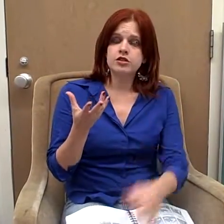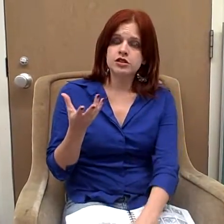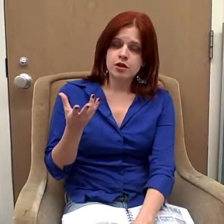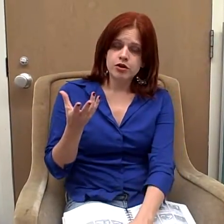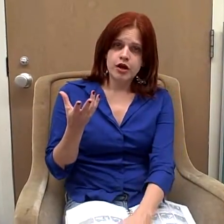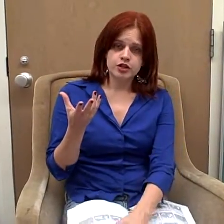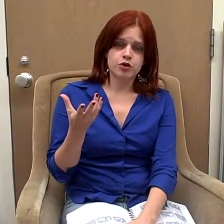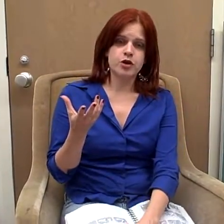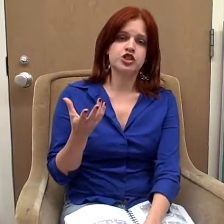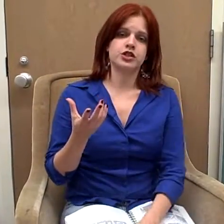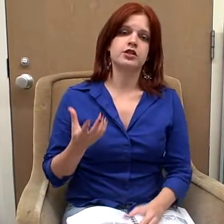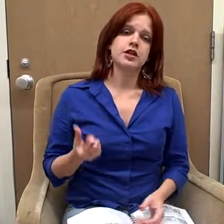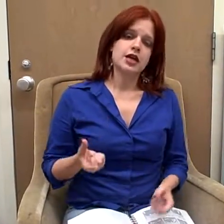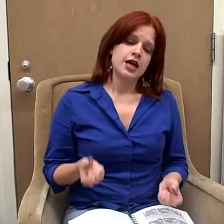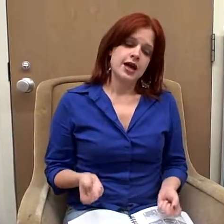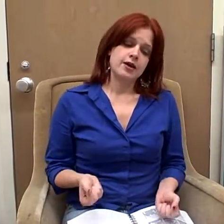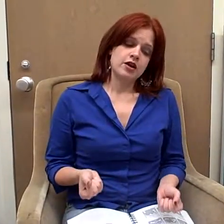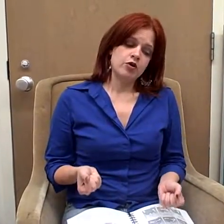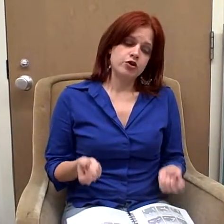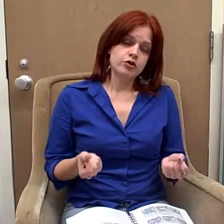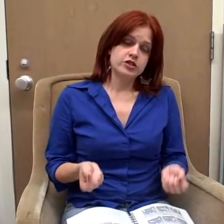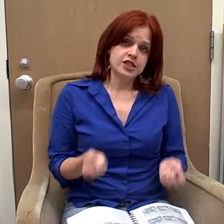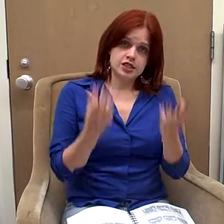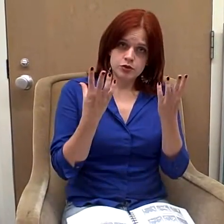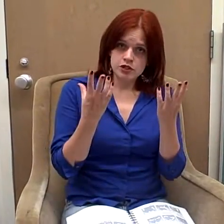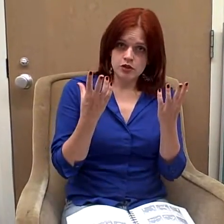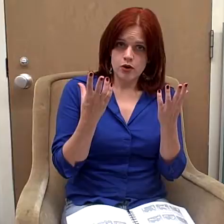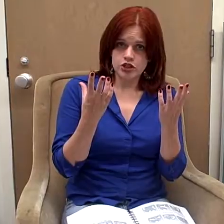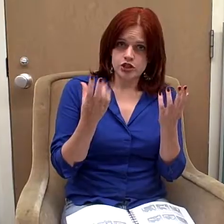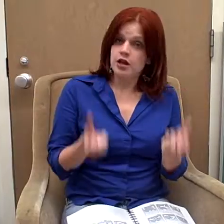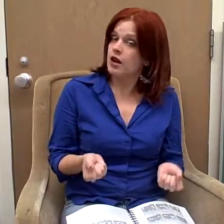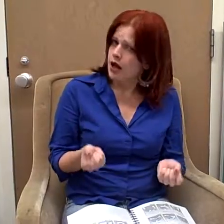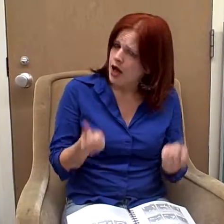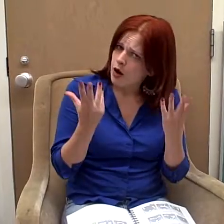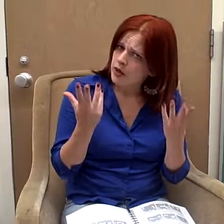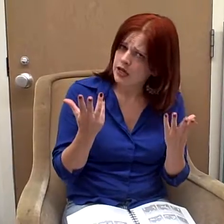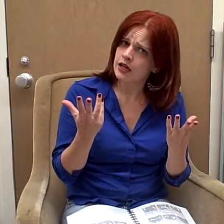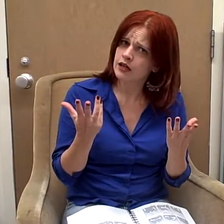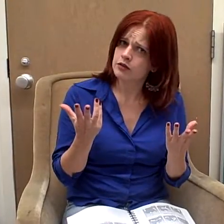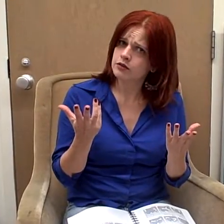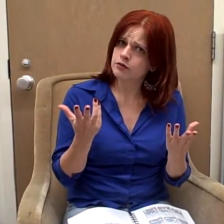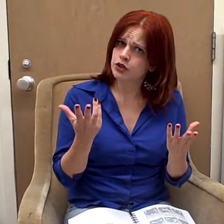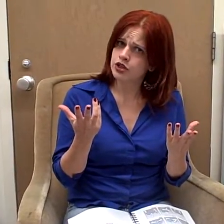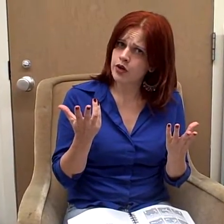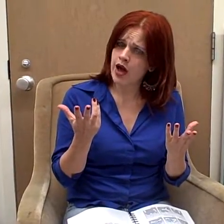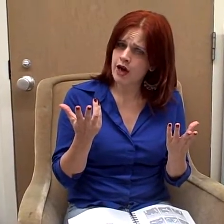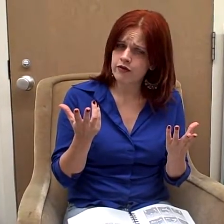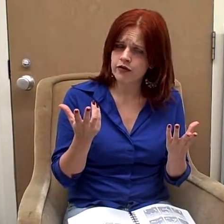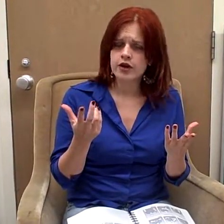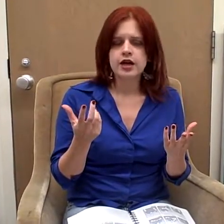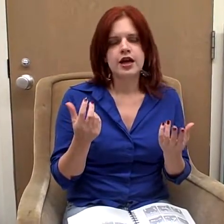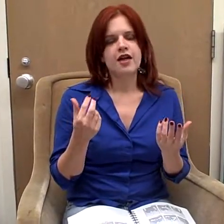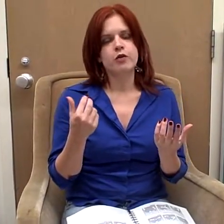a WH question. And you use this when it's a question, how many books do you have? And when